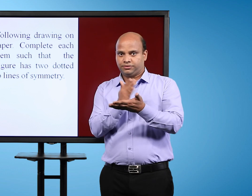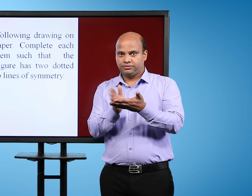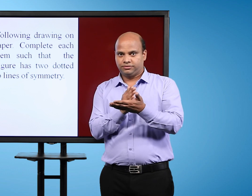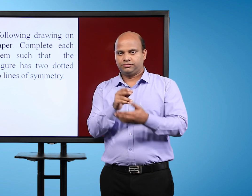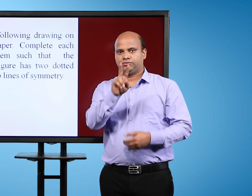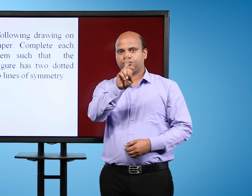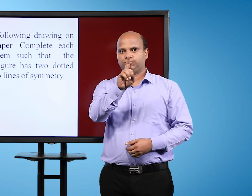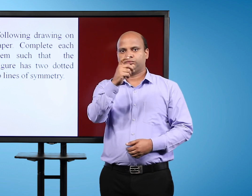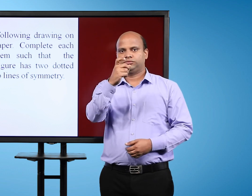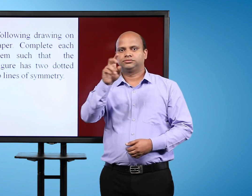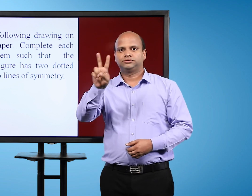Page 272.